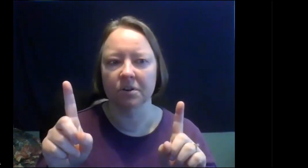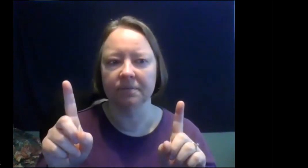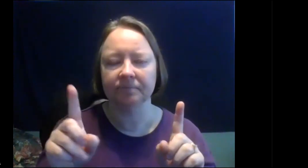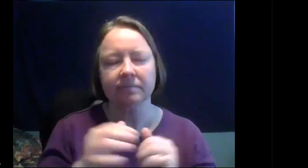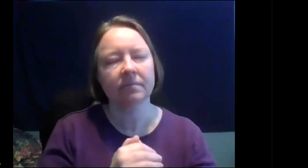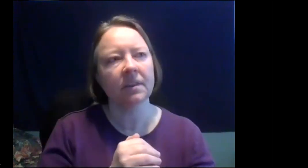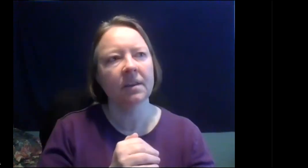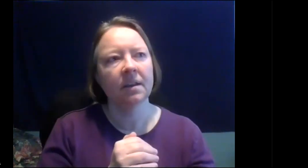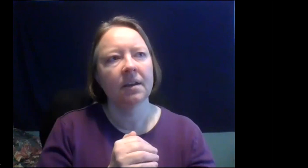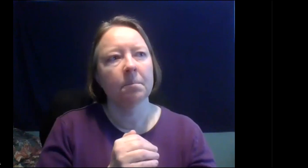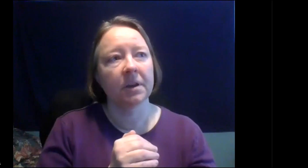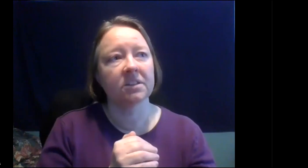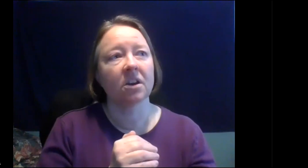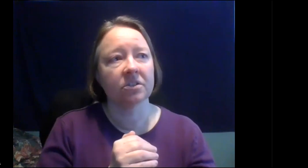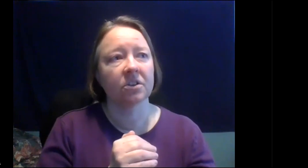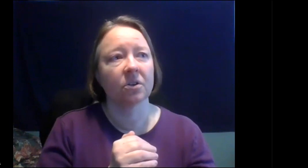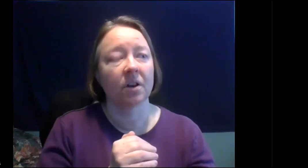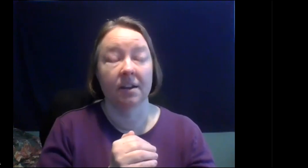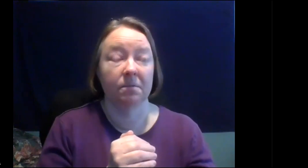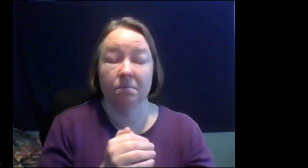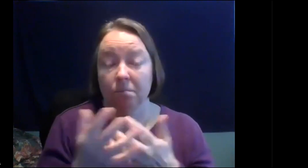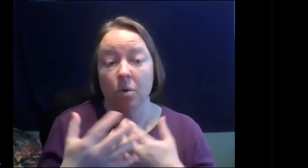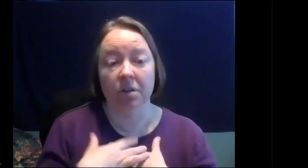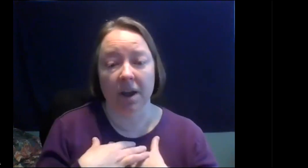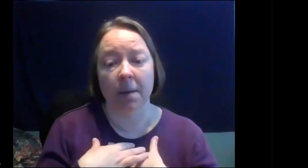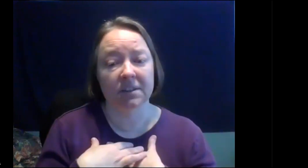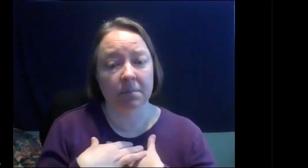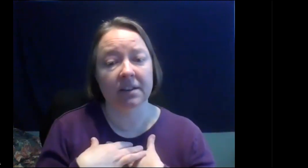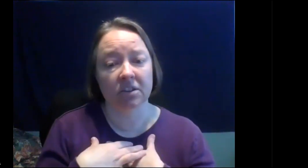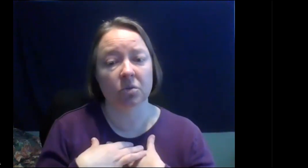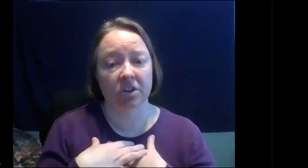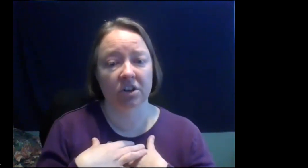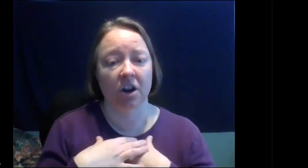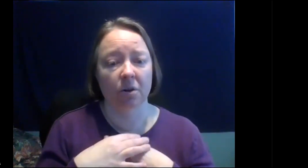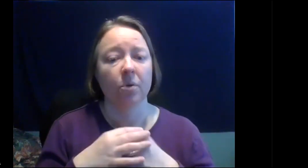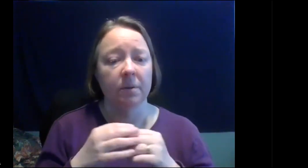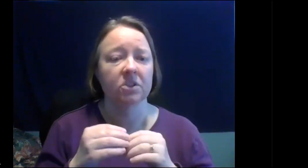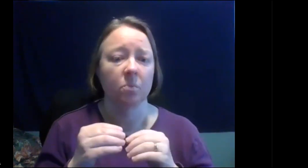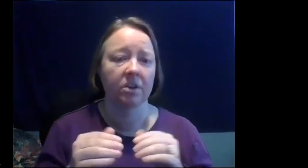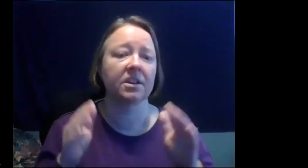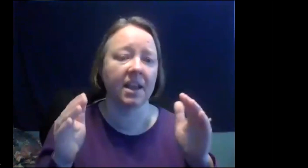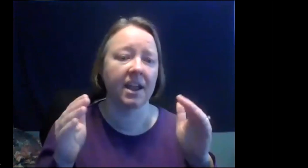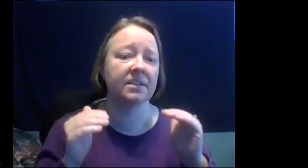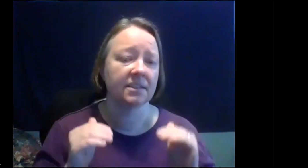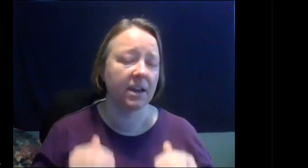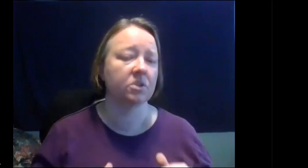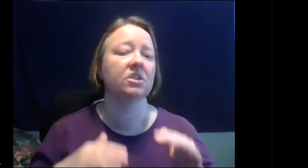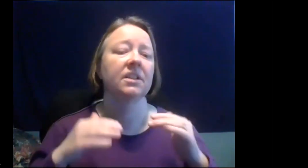interpreter. But it's also more than what happens in my situation are appointments where the client is language